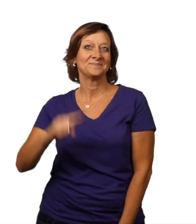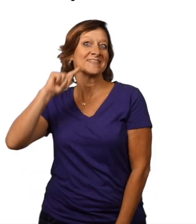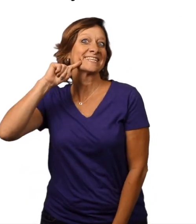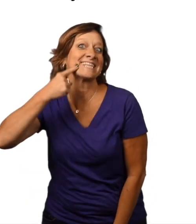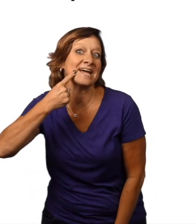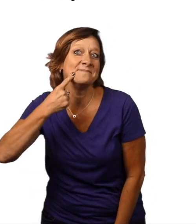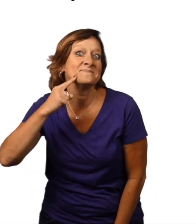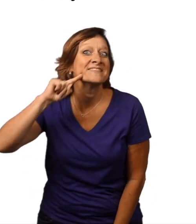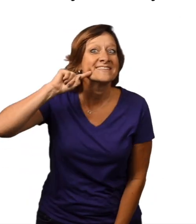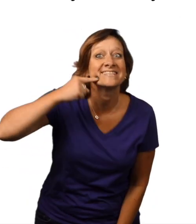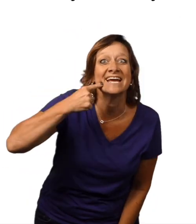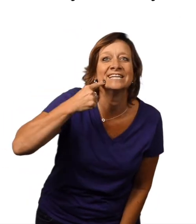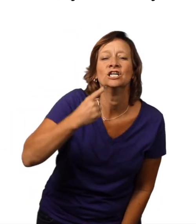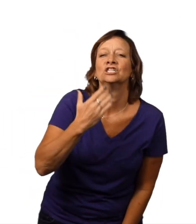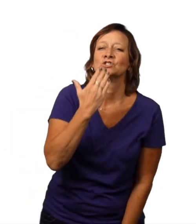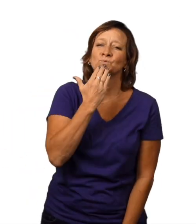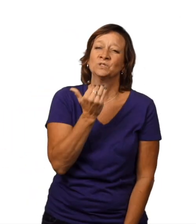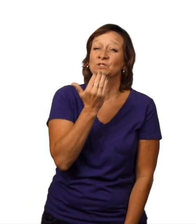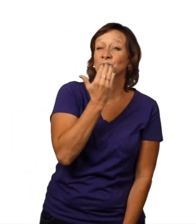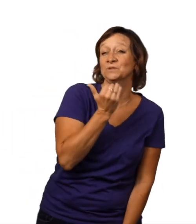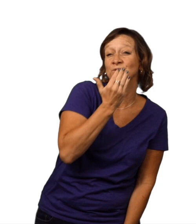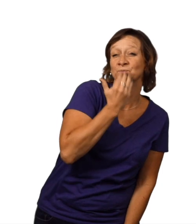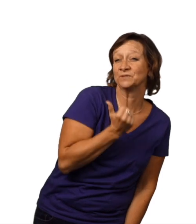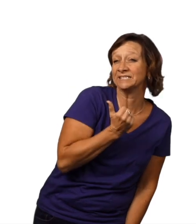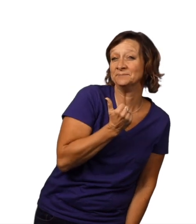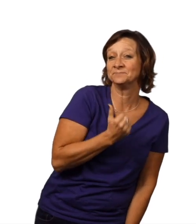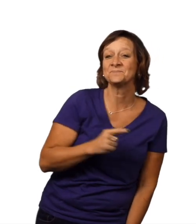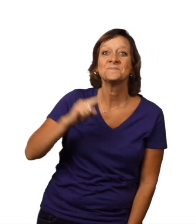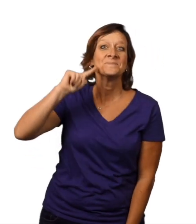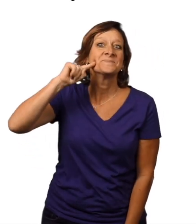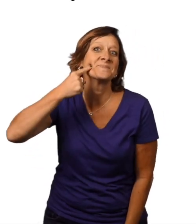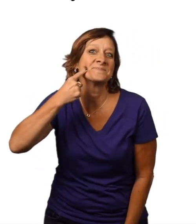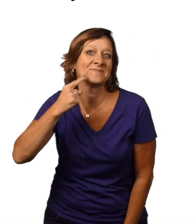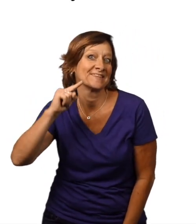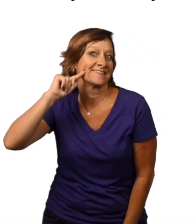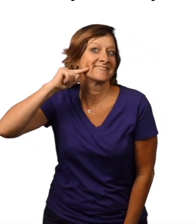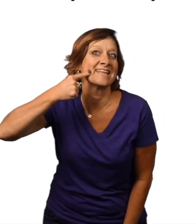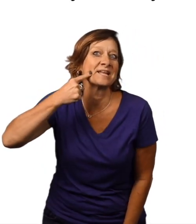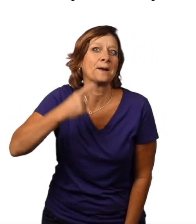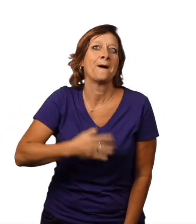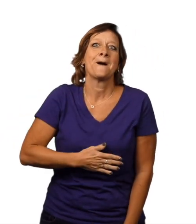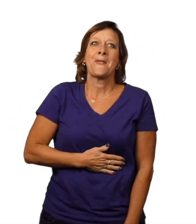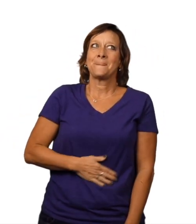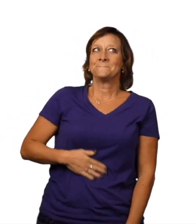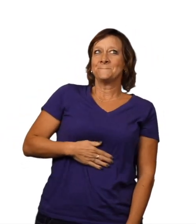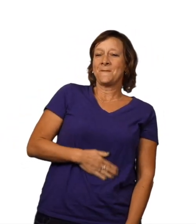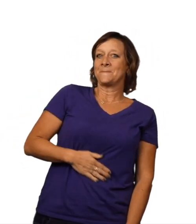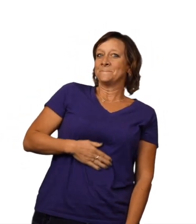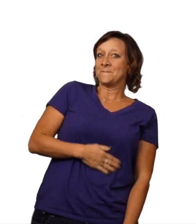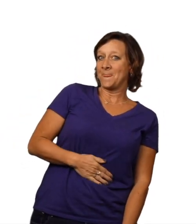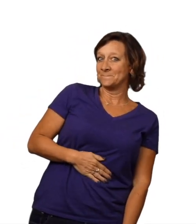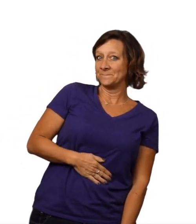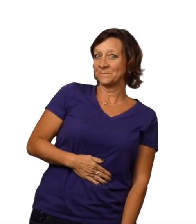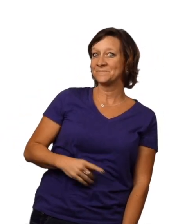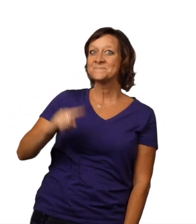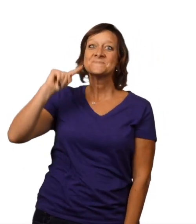Candy, candy. Sweet, sweet, sweet. Candy, candy. Yum, yum, yum.